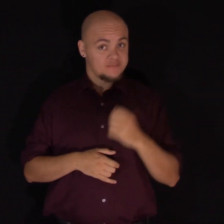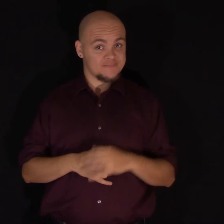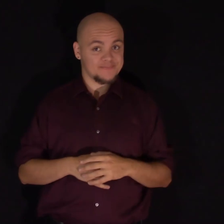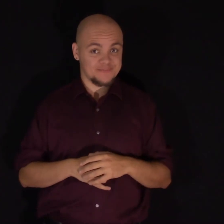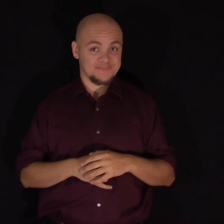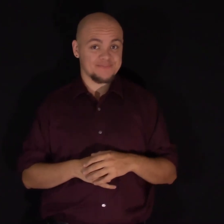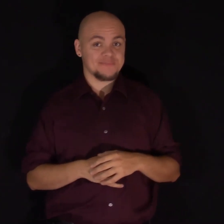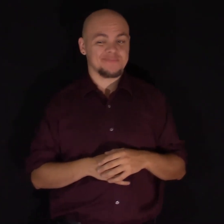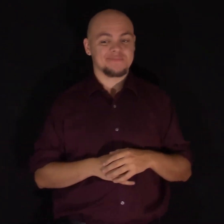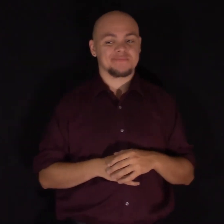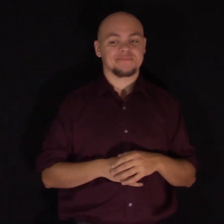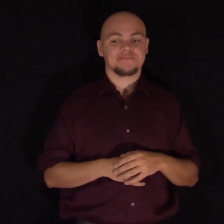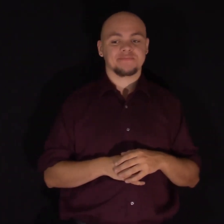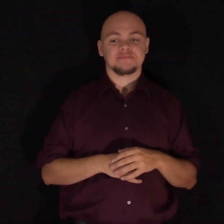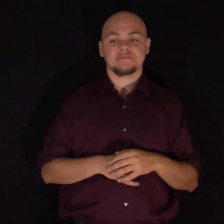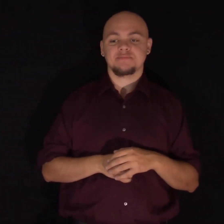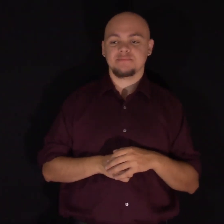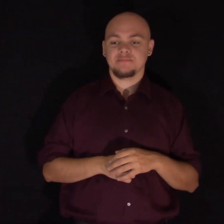first place.